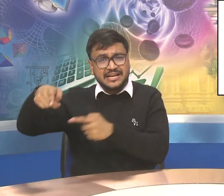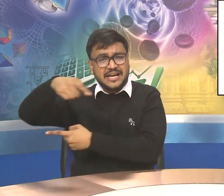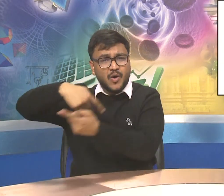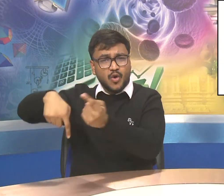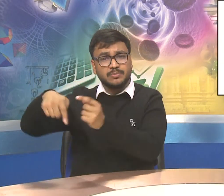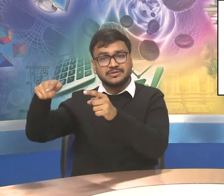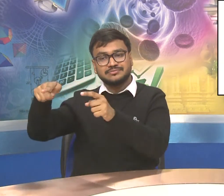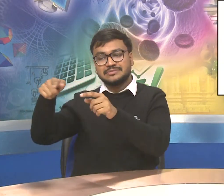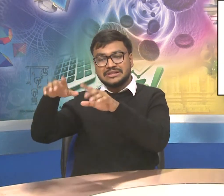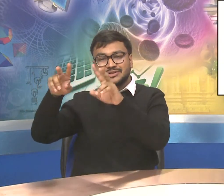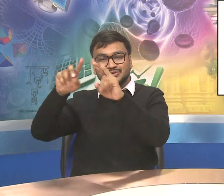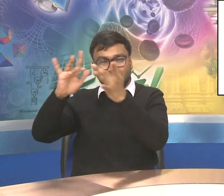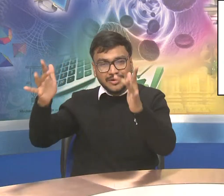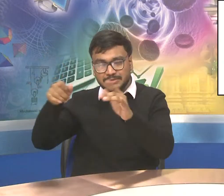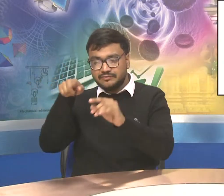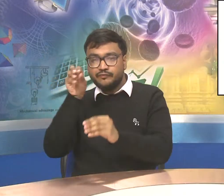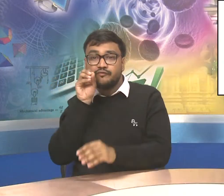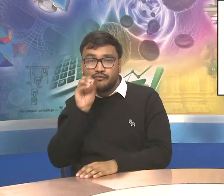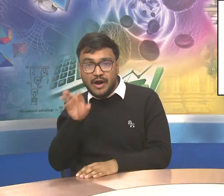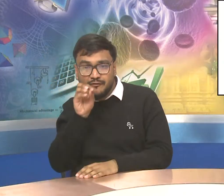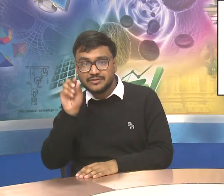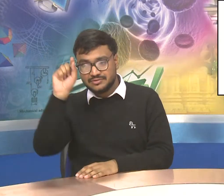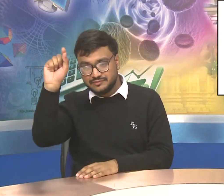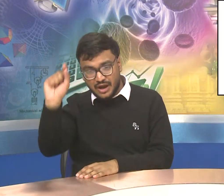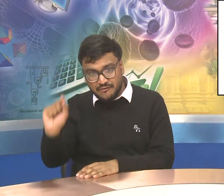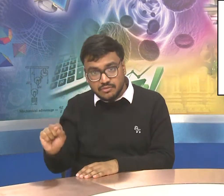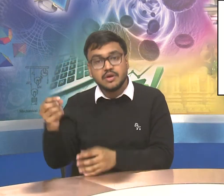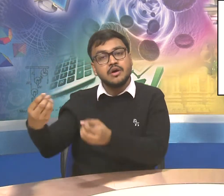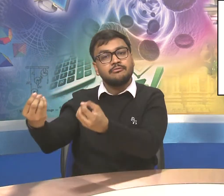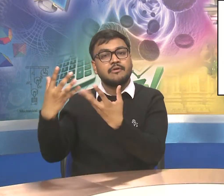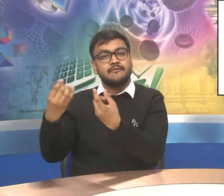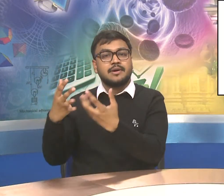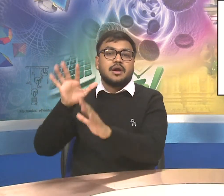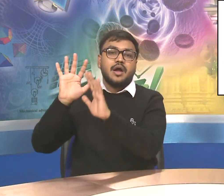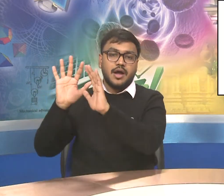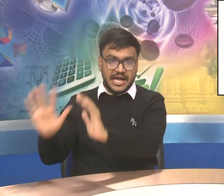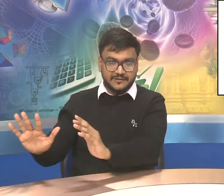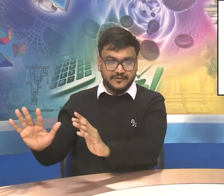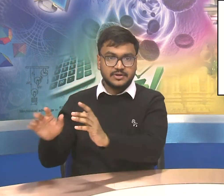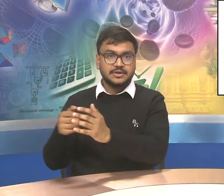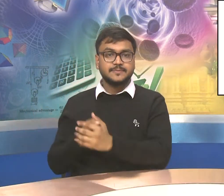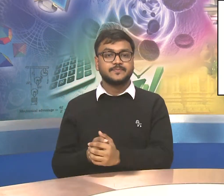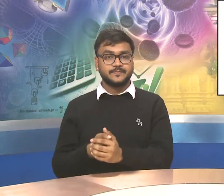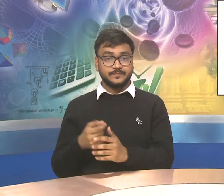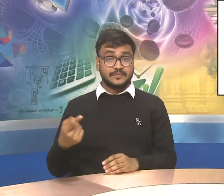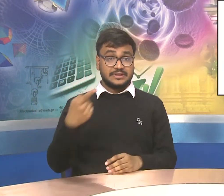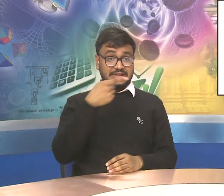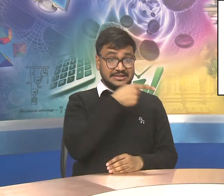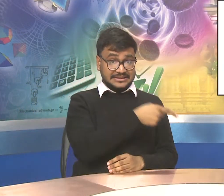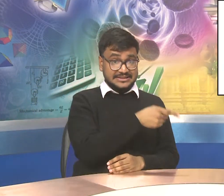but information services is provided in anticipation of the needs.